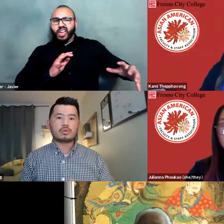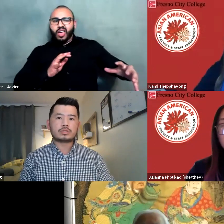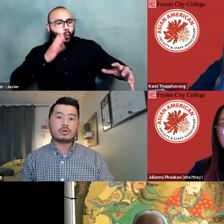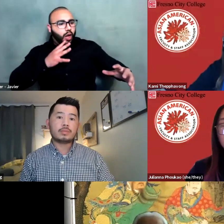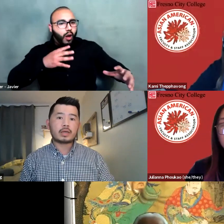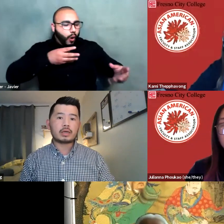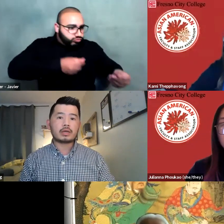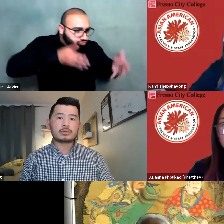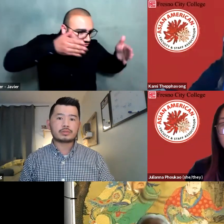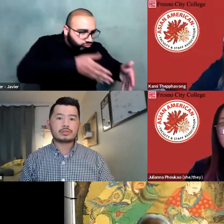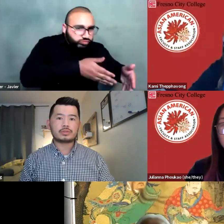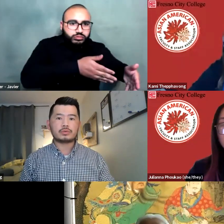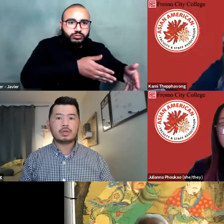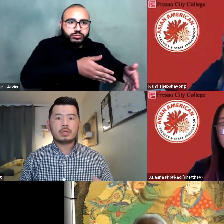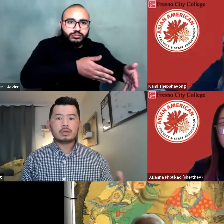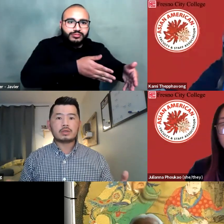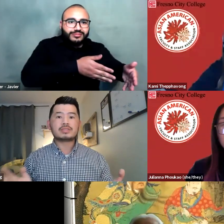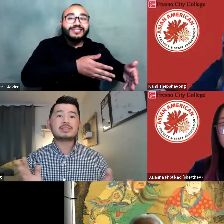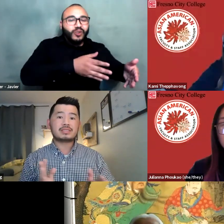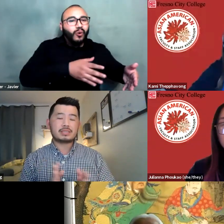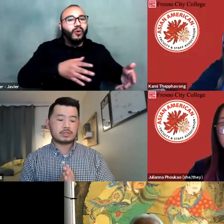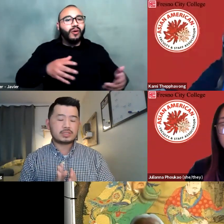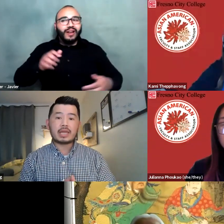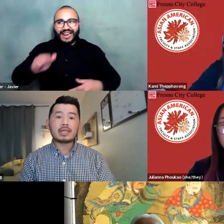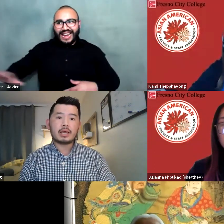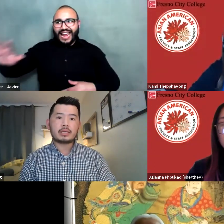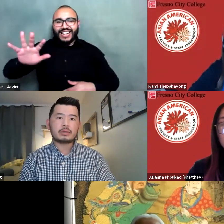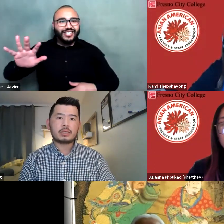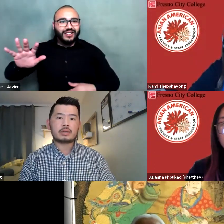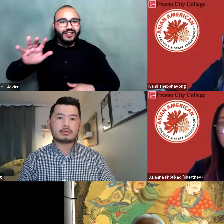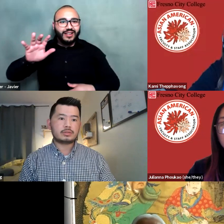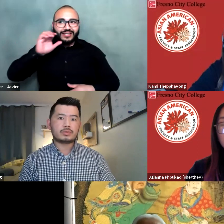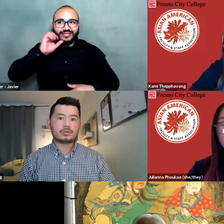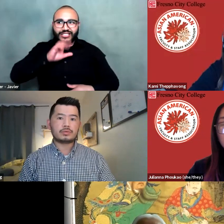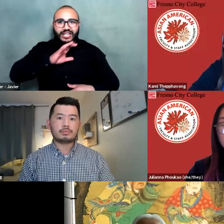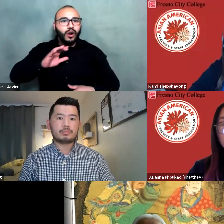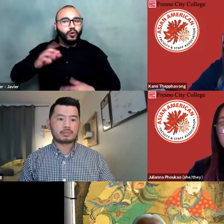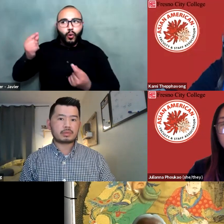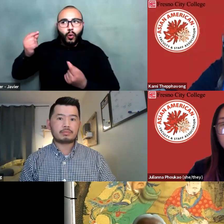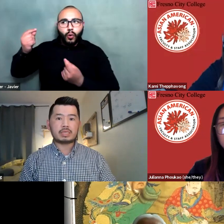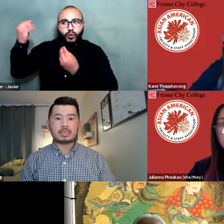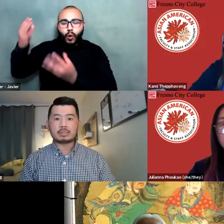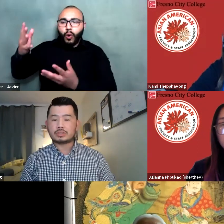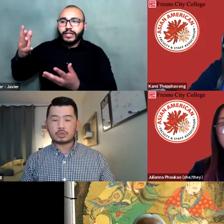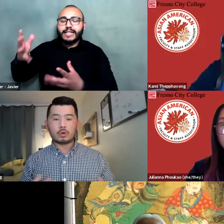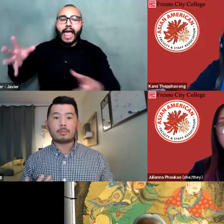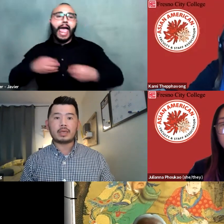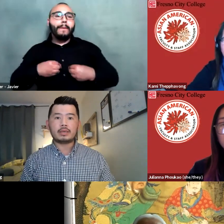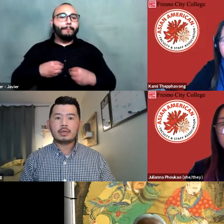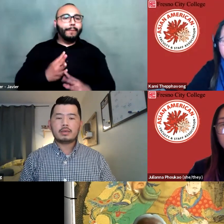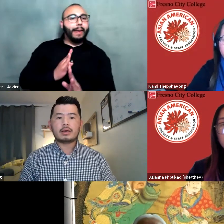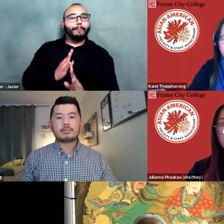side, we're told by our elders to to stand in line and to